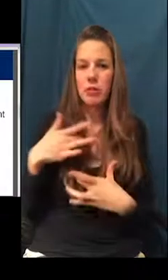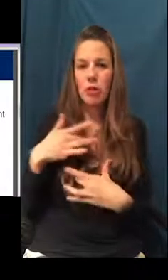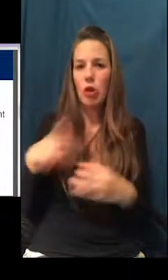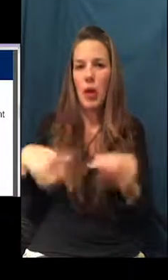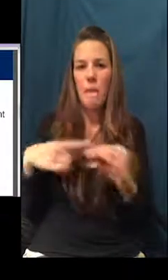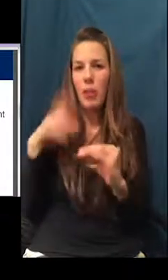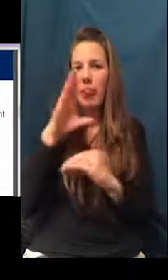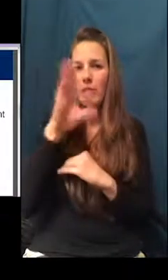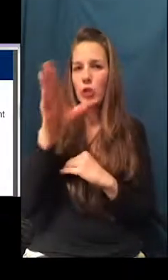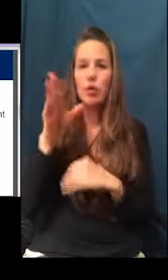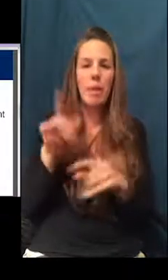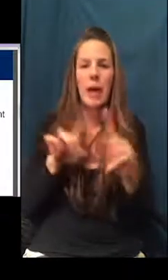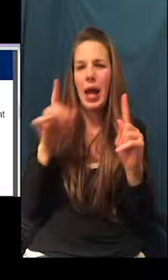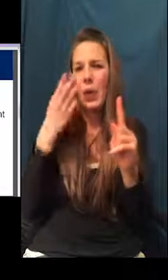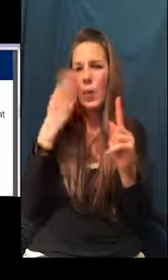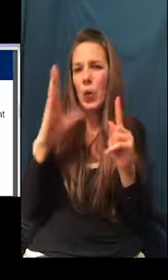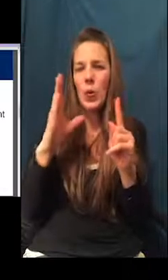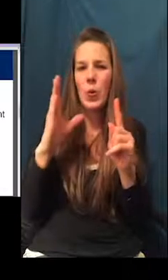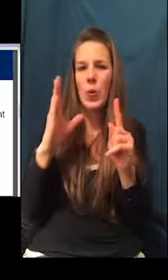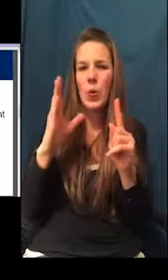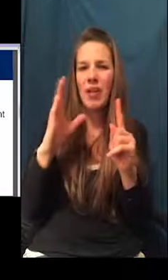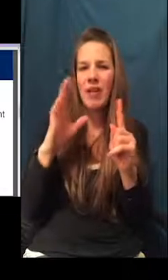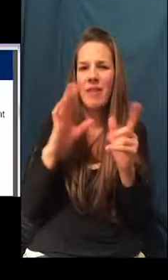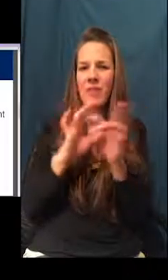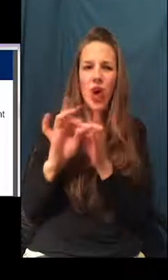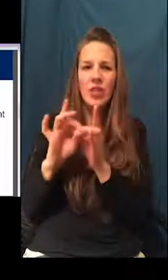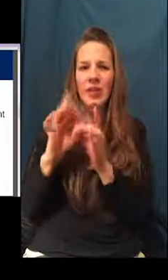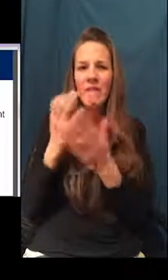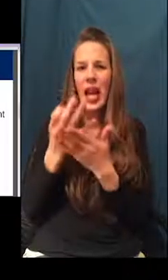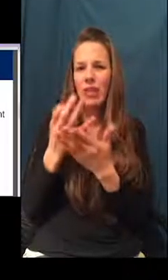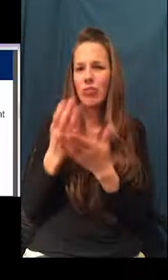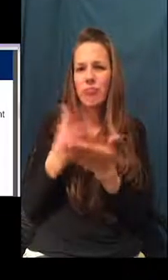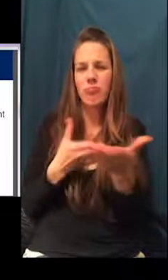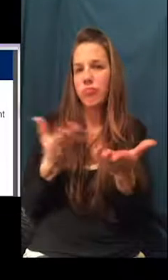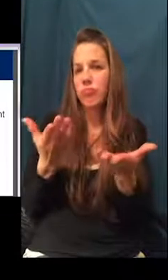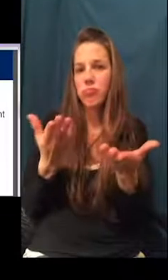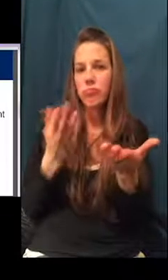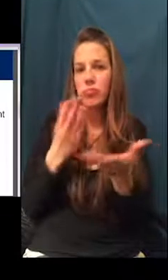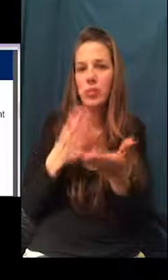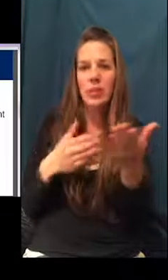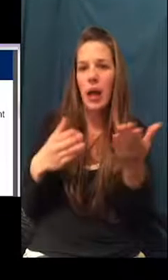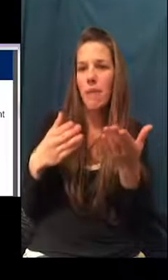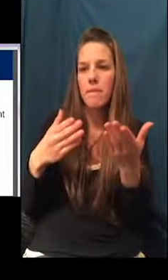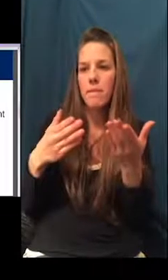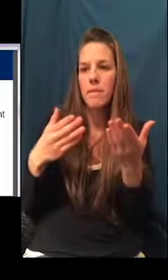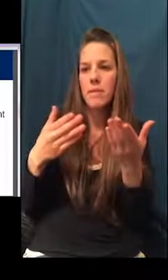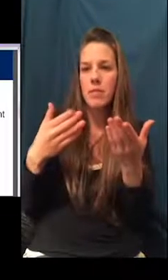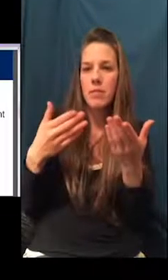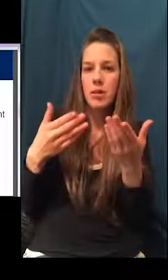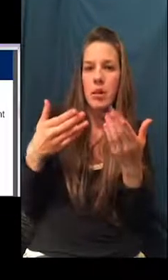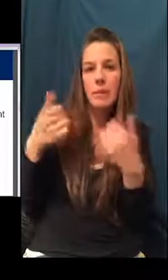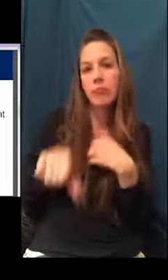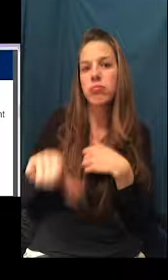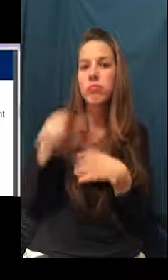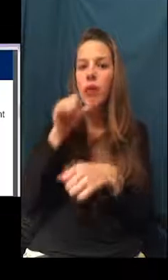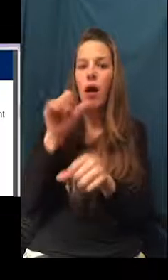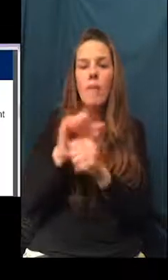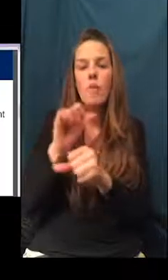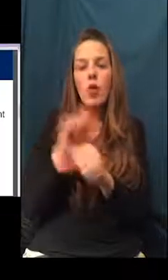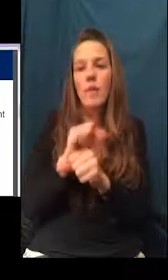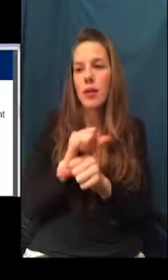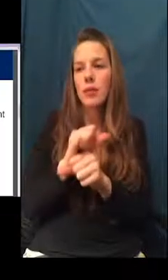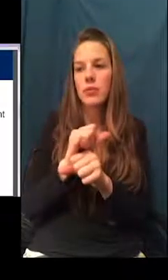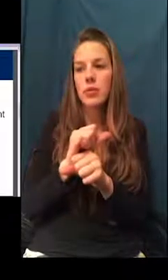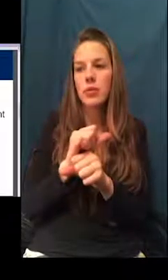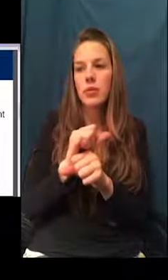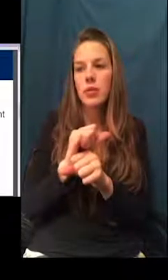concerned about the future, but I don't know that it's, as far as the financial piece goes, some have been declined their unemployment